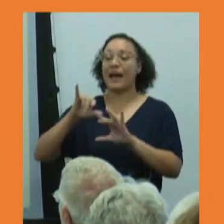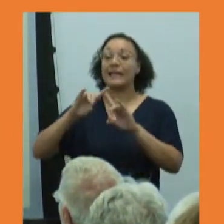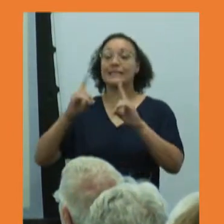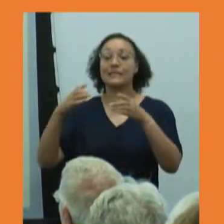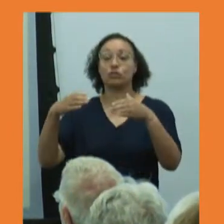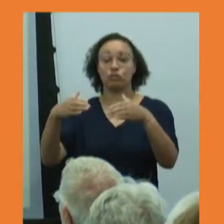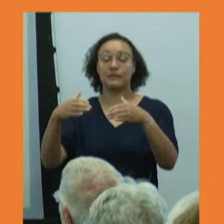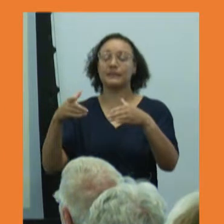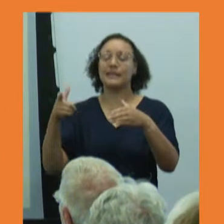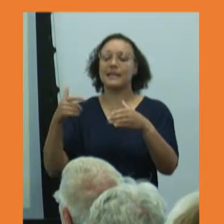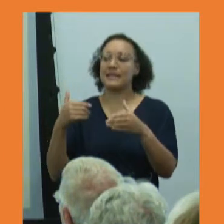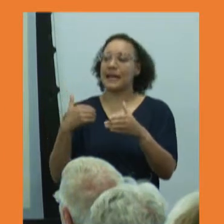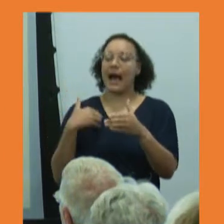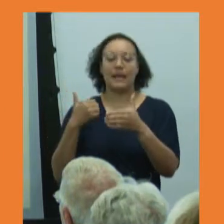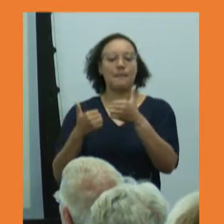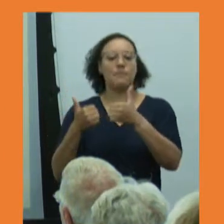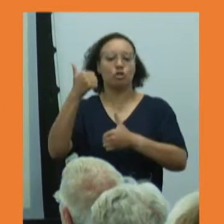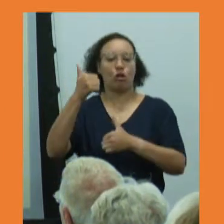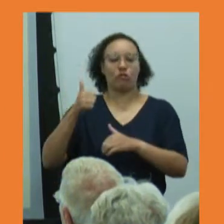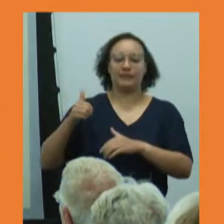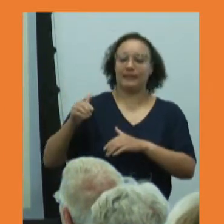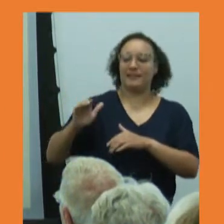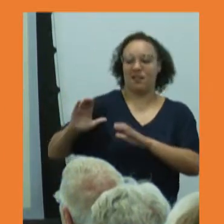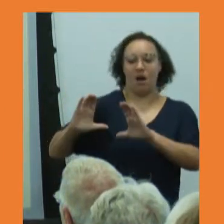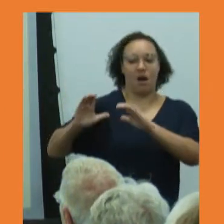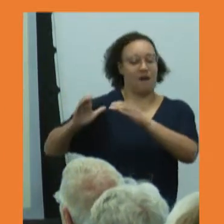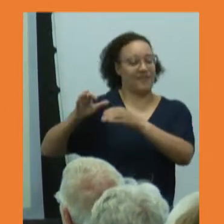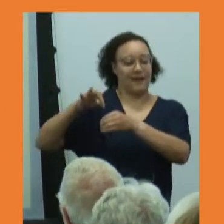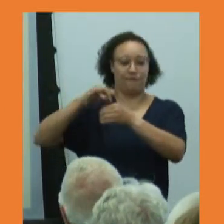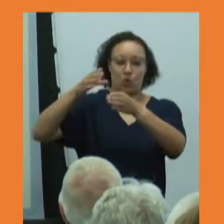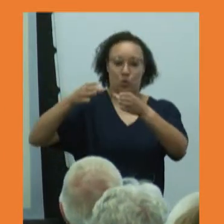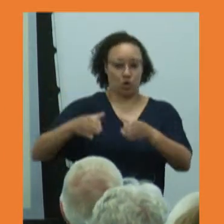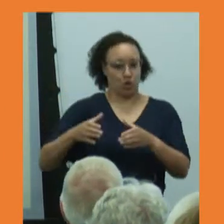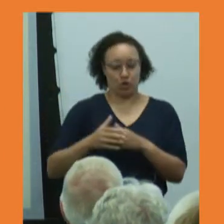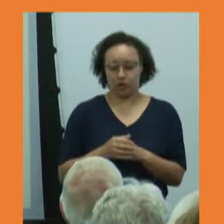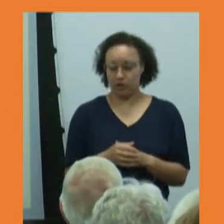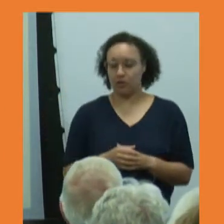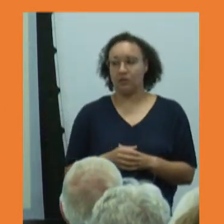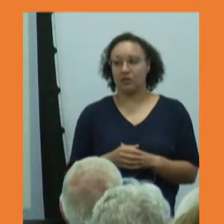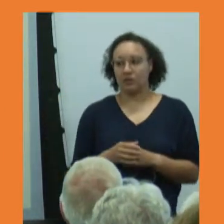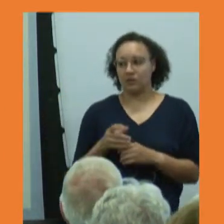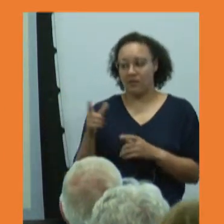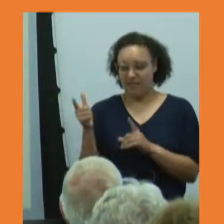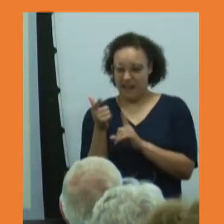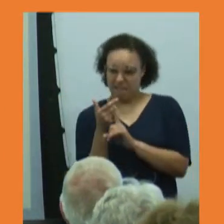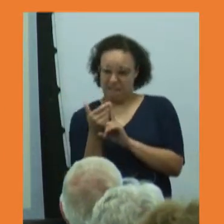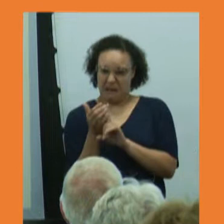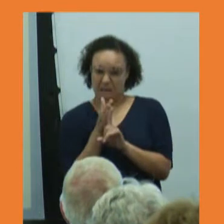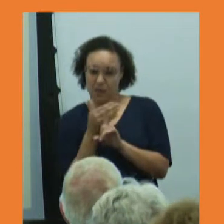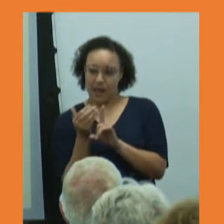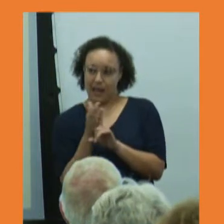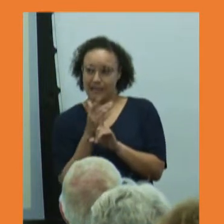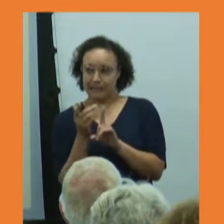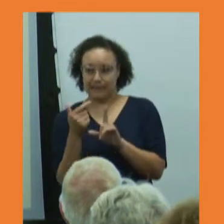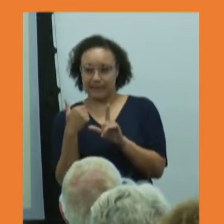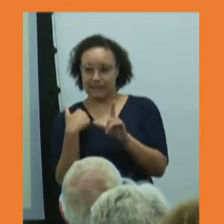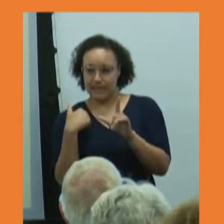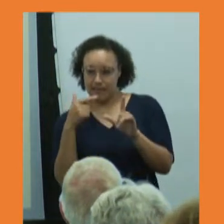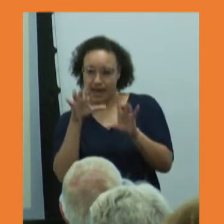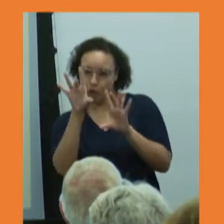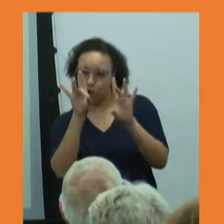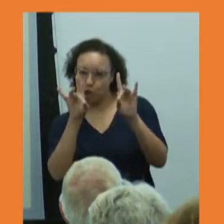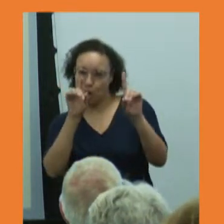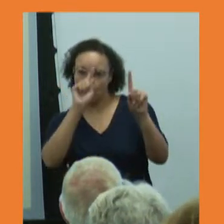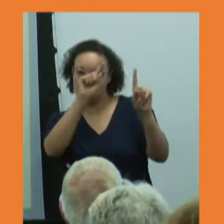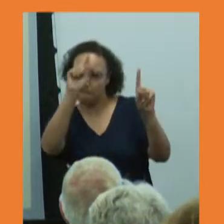a majority of their party's voters. It was manipulated so that it was packed more with